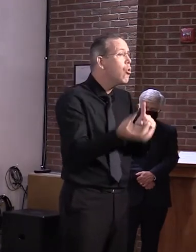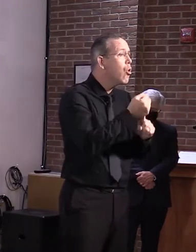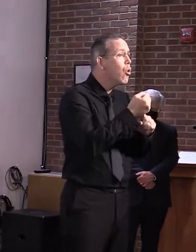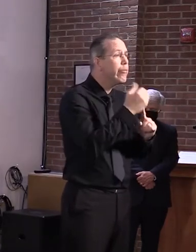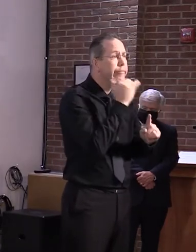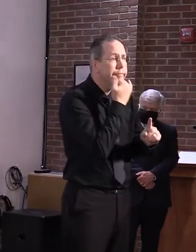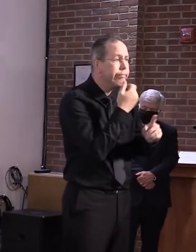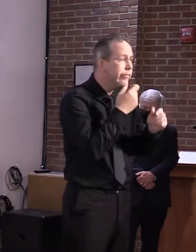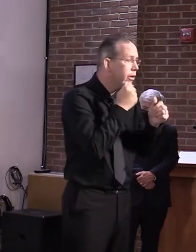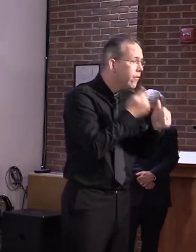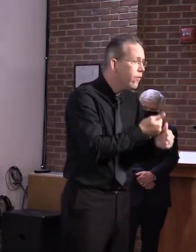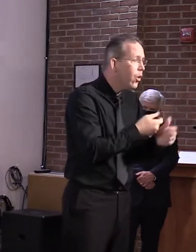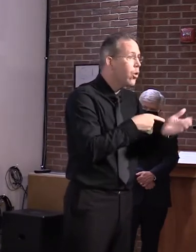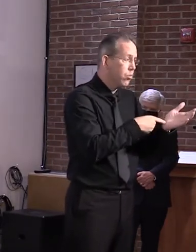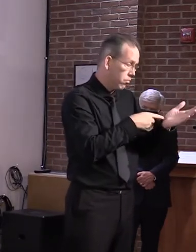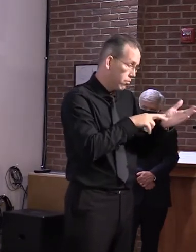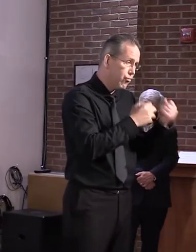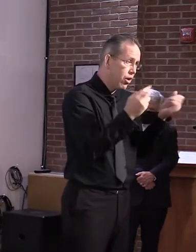the public health. So